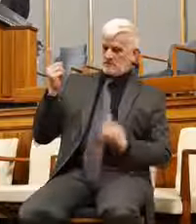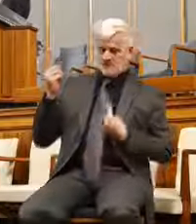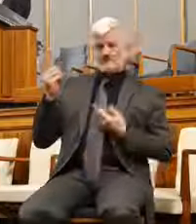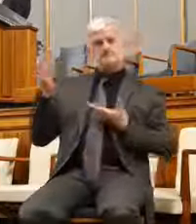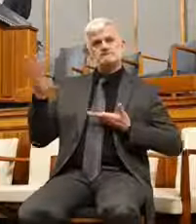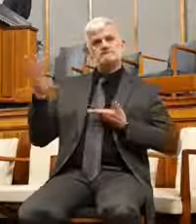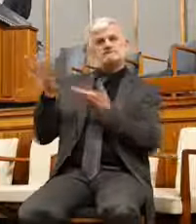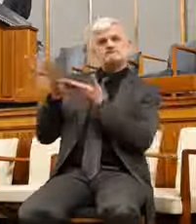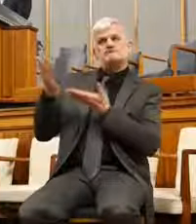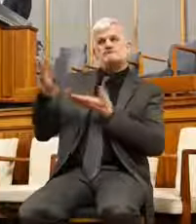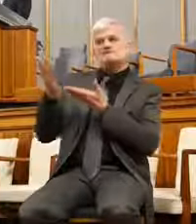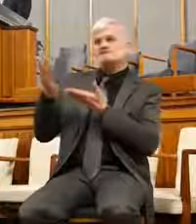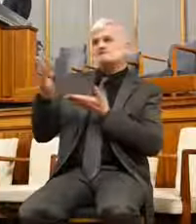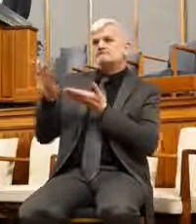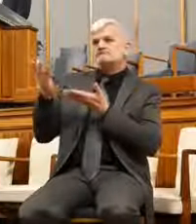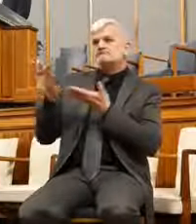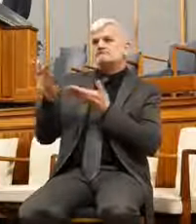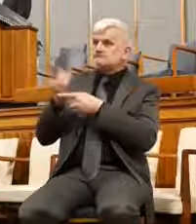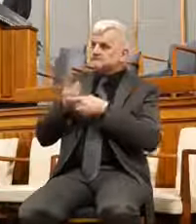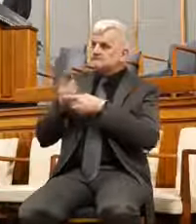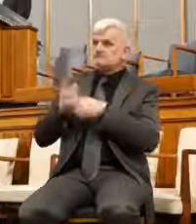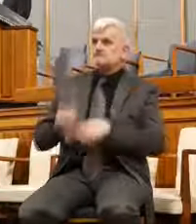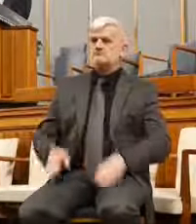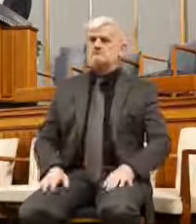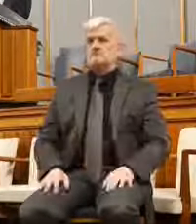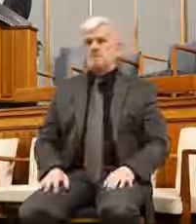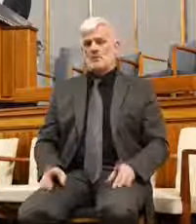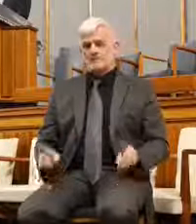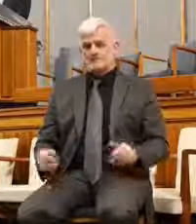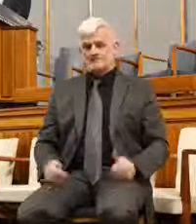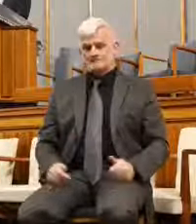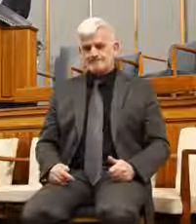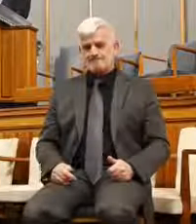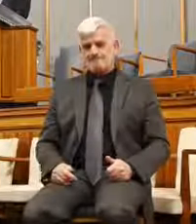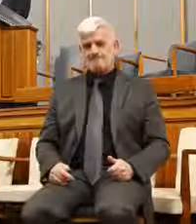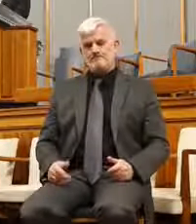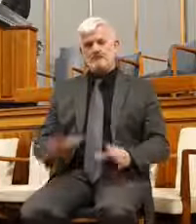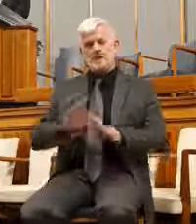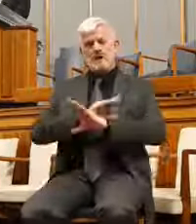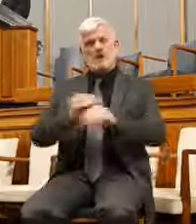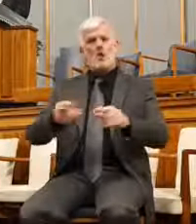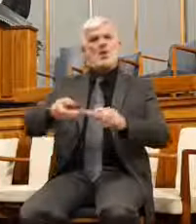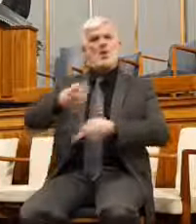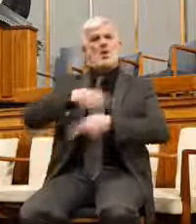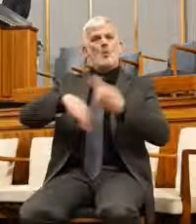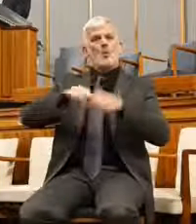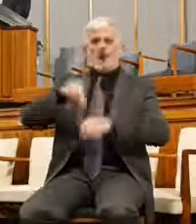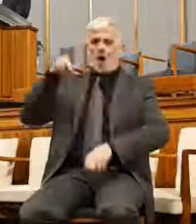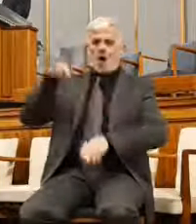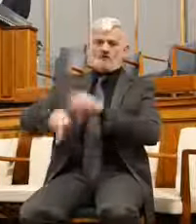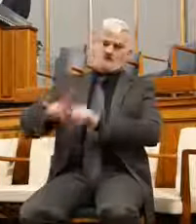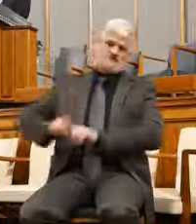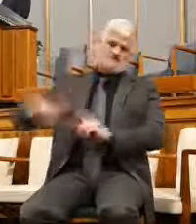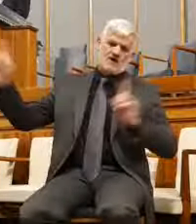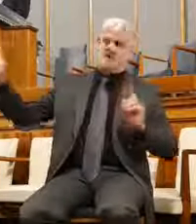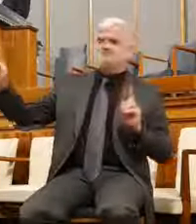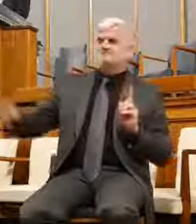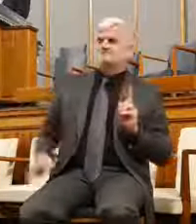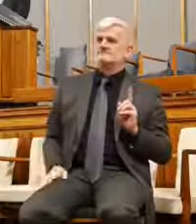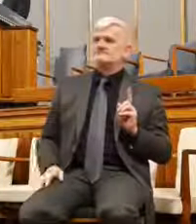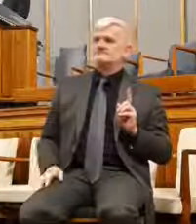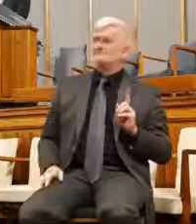severed from God. We do not relate to Him, we do not know Him,